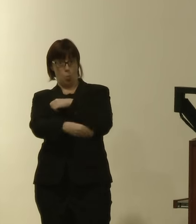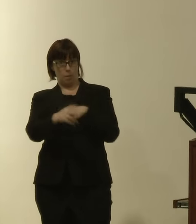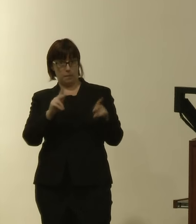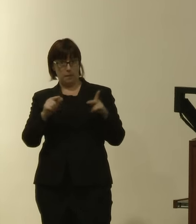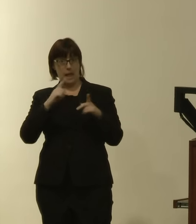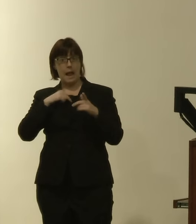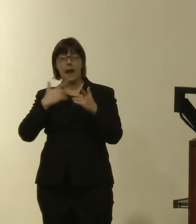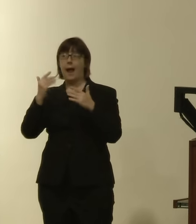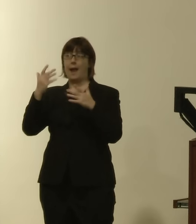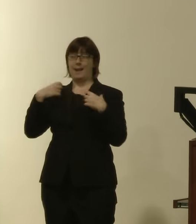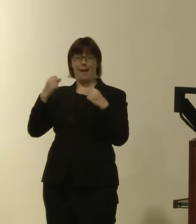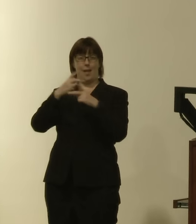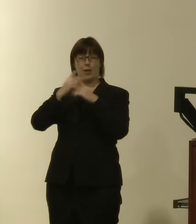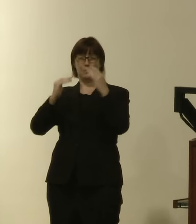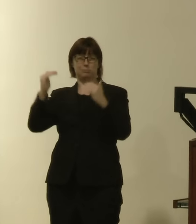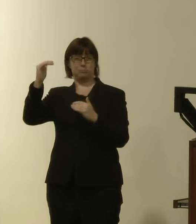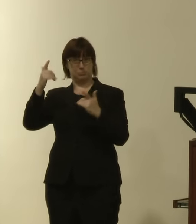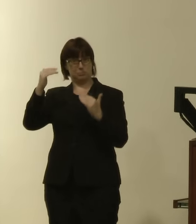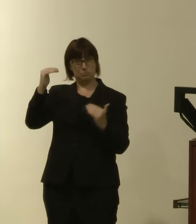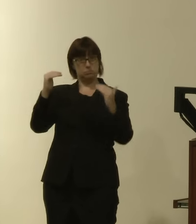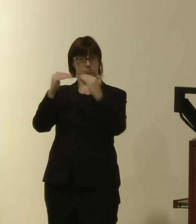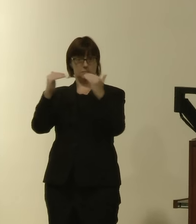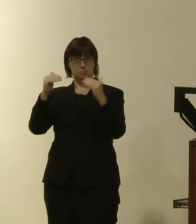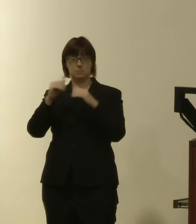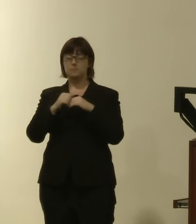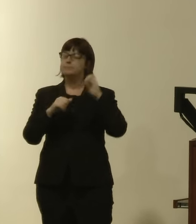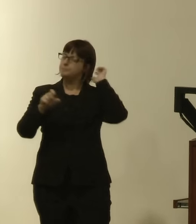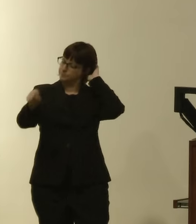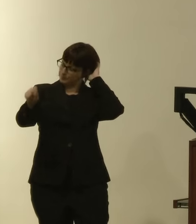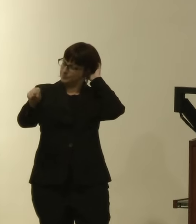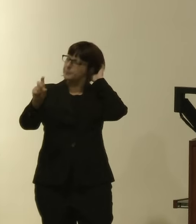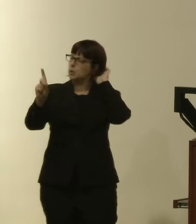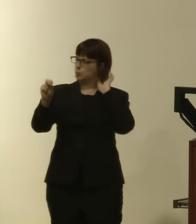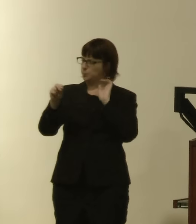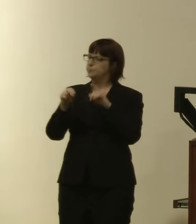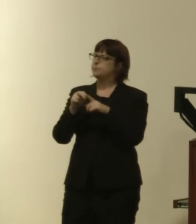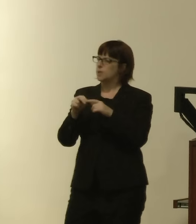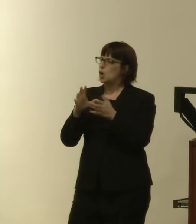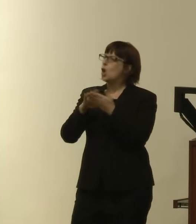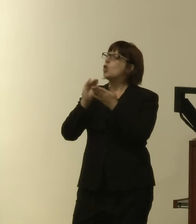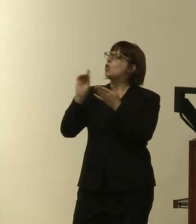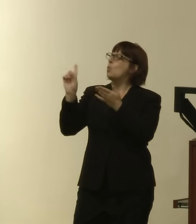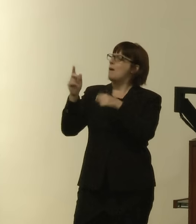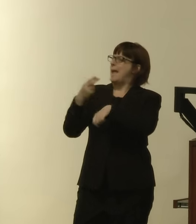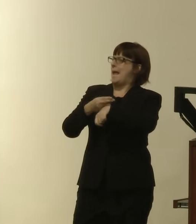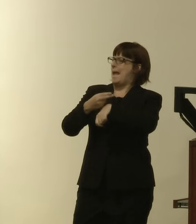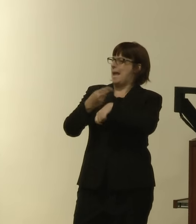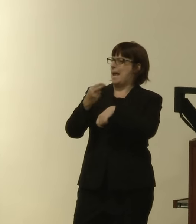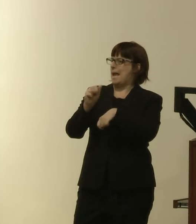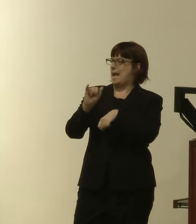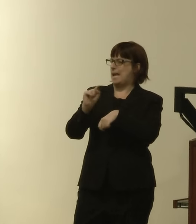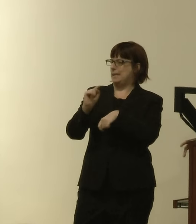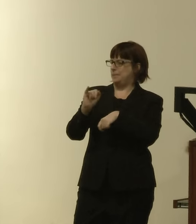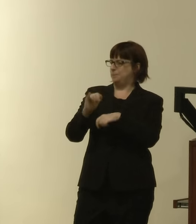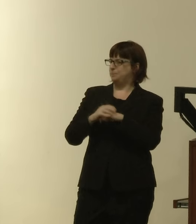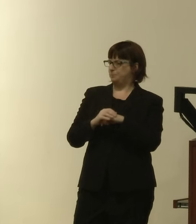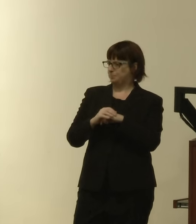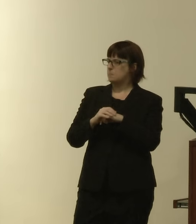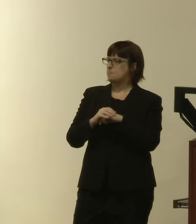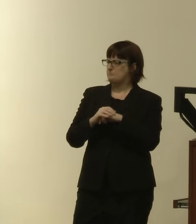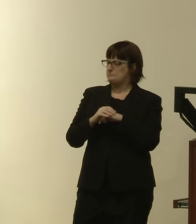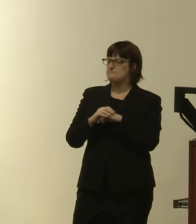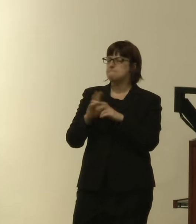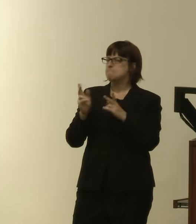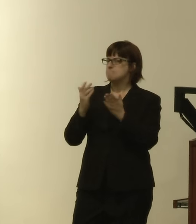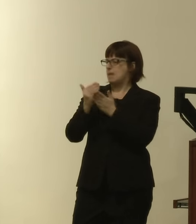do. I first learned it before Africa in Haiti, and that was very